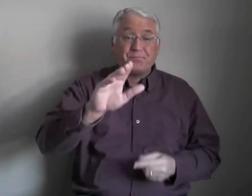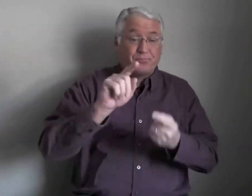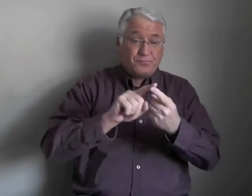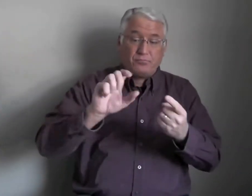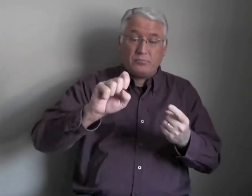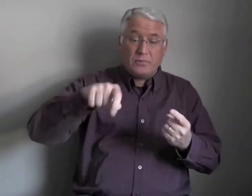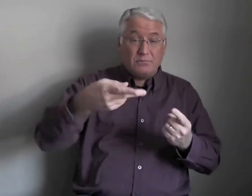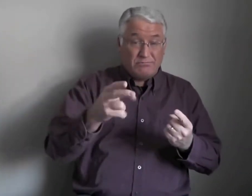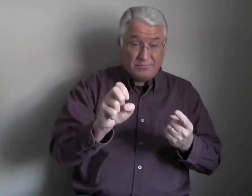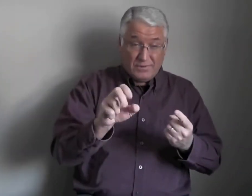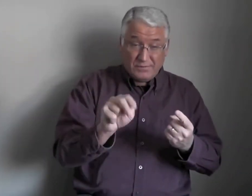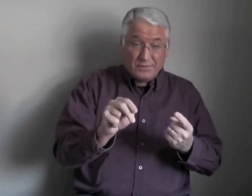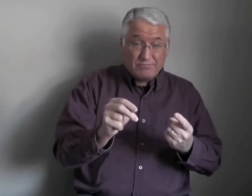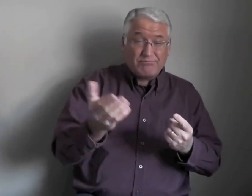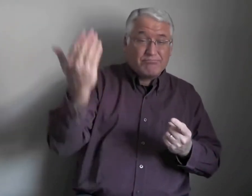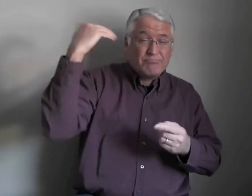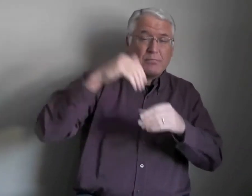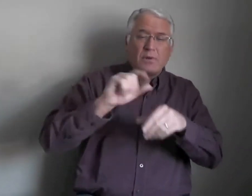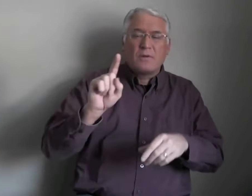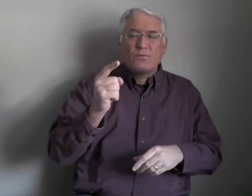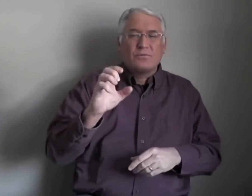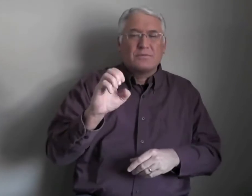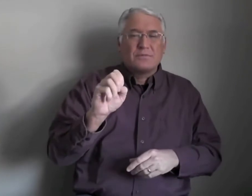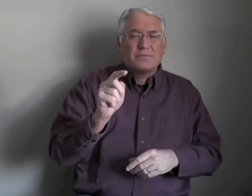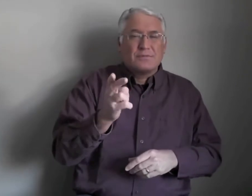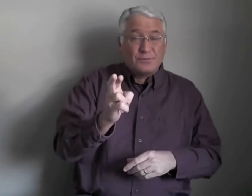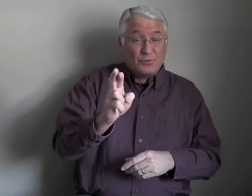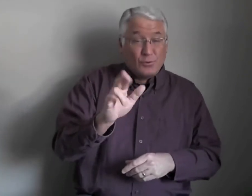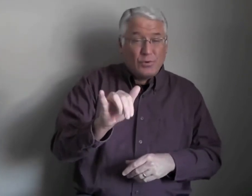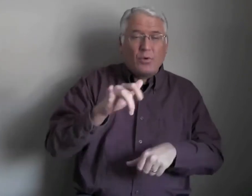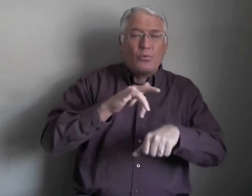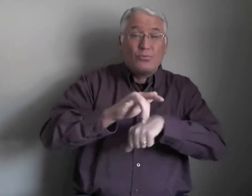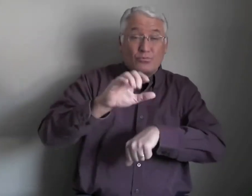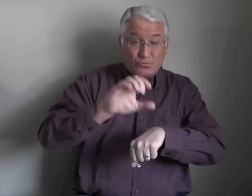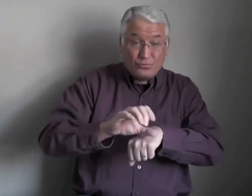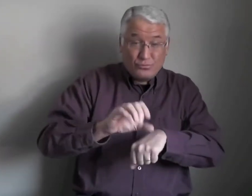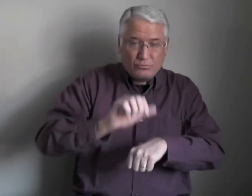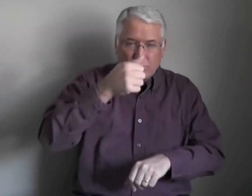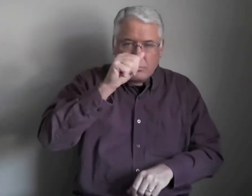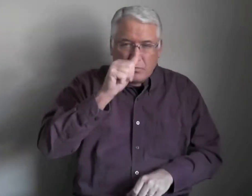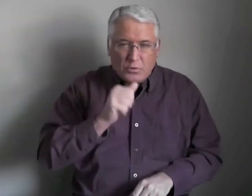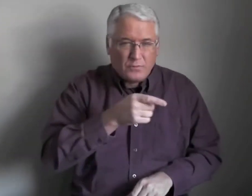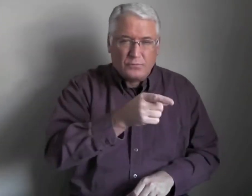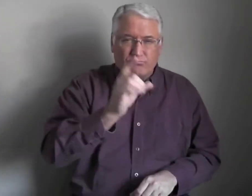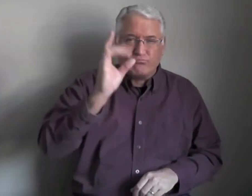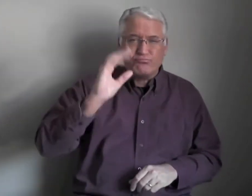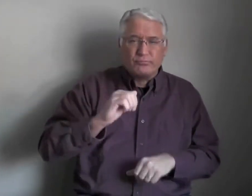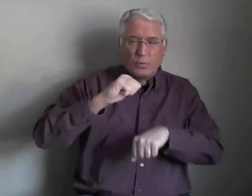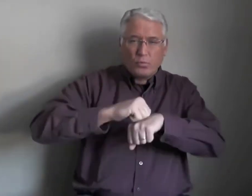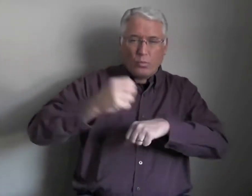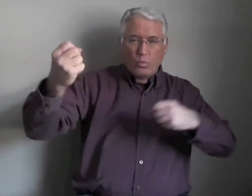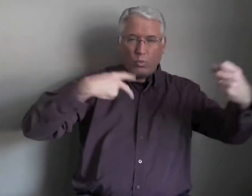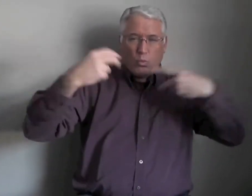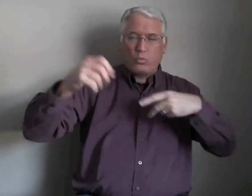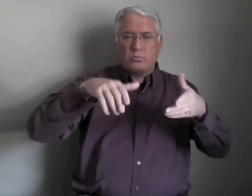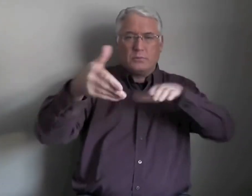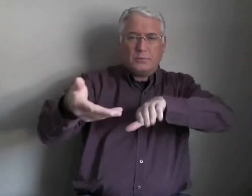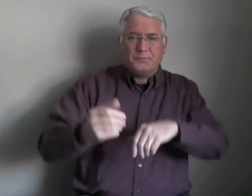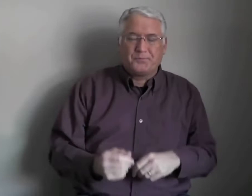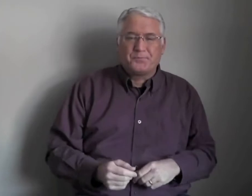others. First, we talked about Stephen from the first century. He suffered terribly. He was stoned to